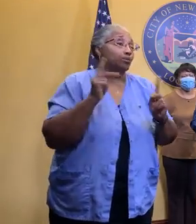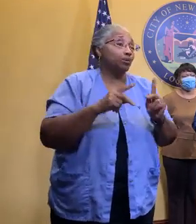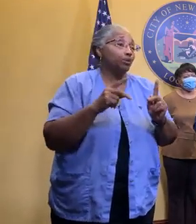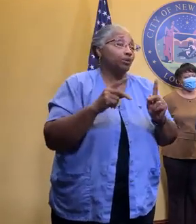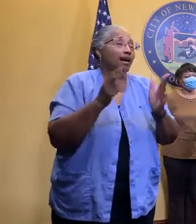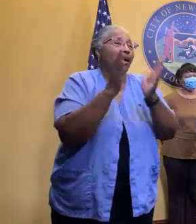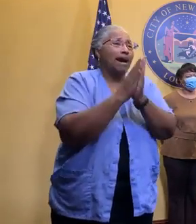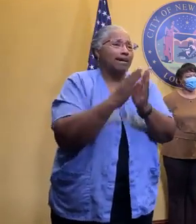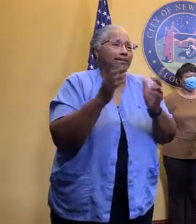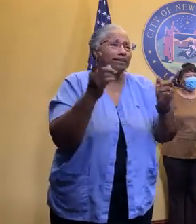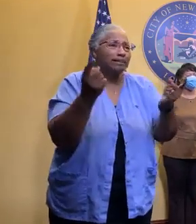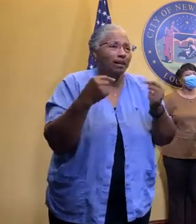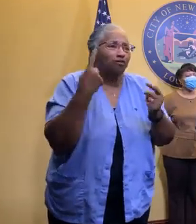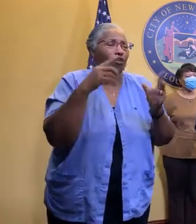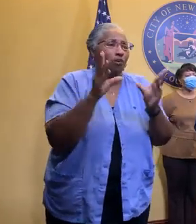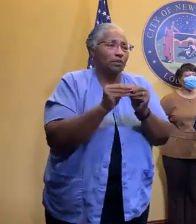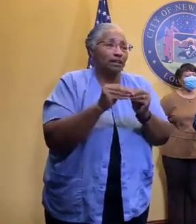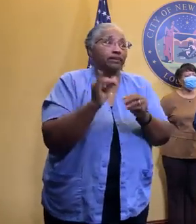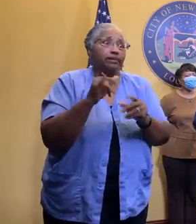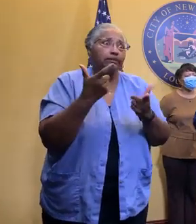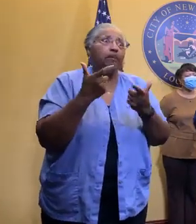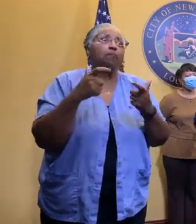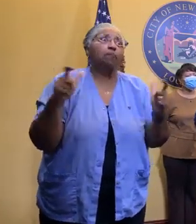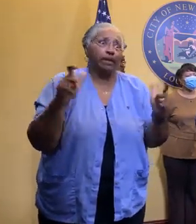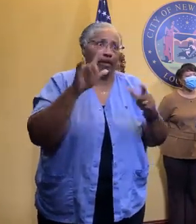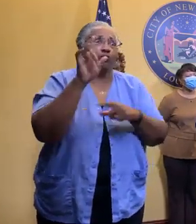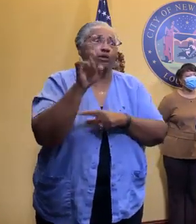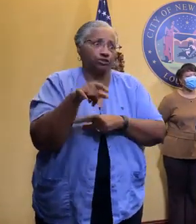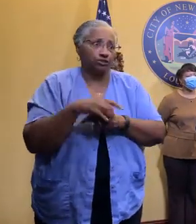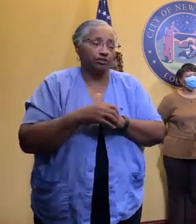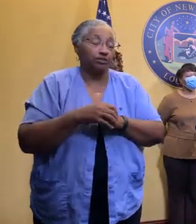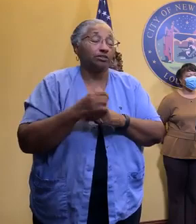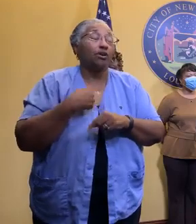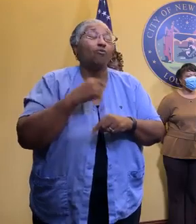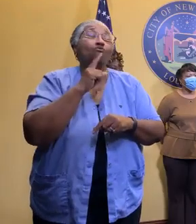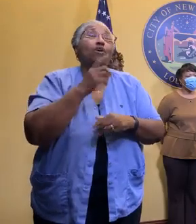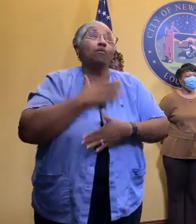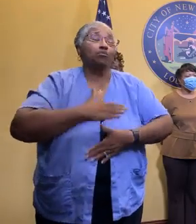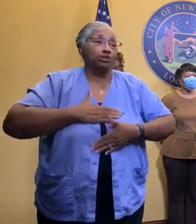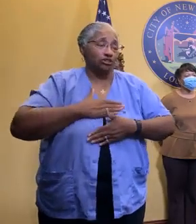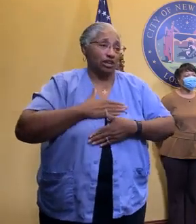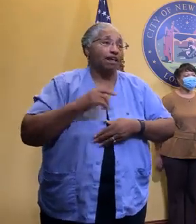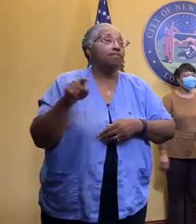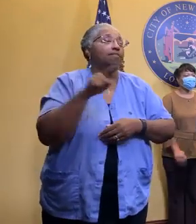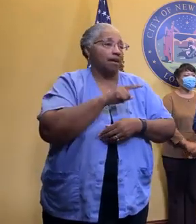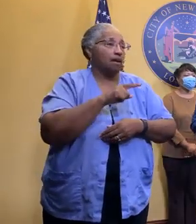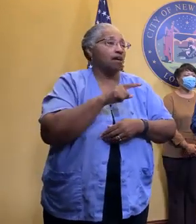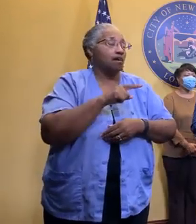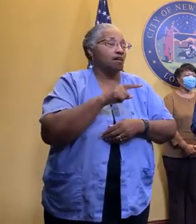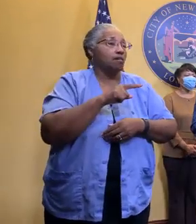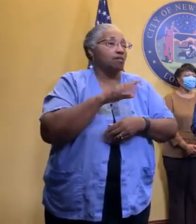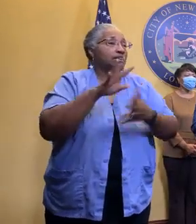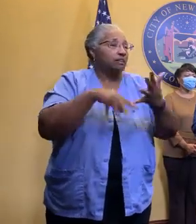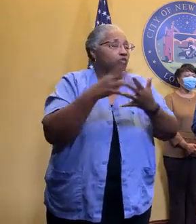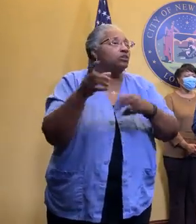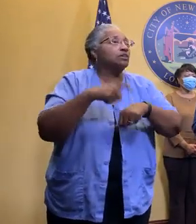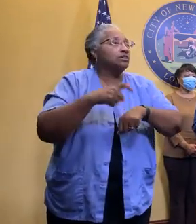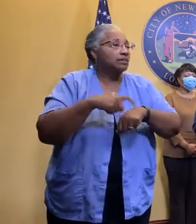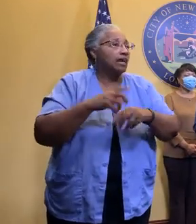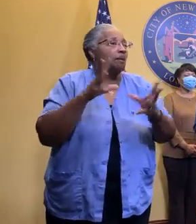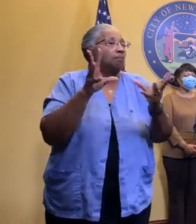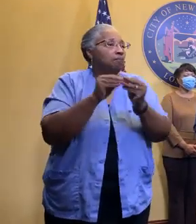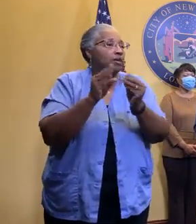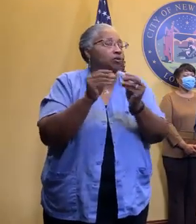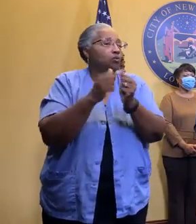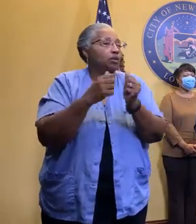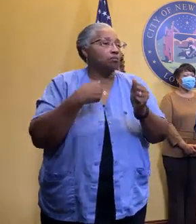and meet with you is a big ask. So I appreciate them making the time to hear me out, and I appreciate them